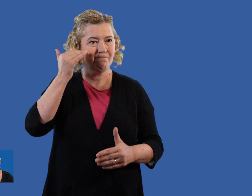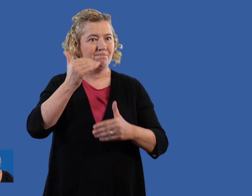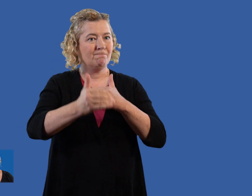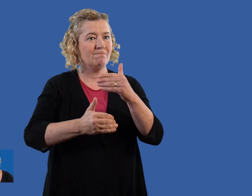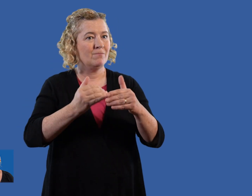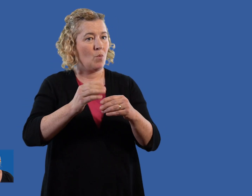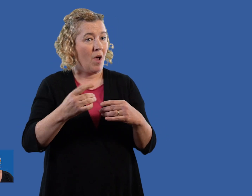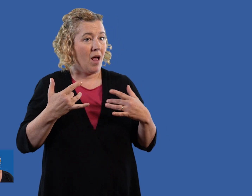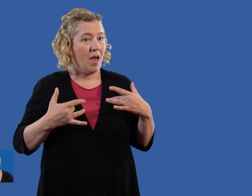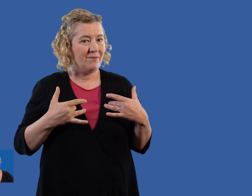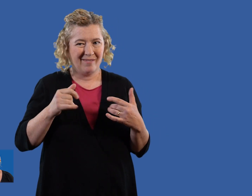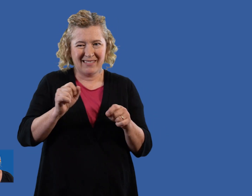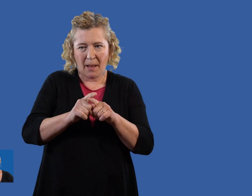have.